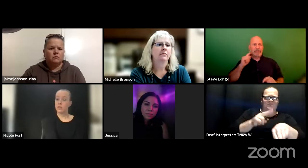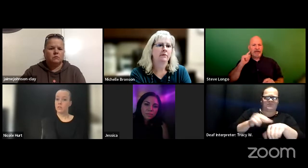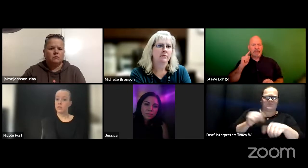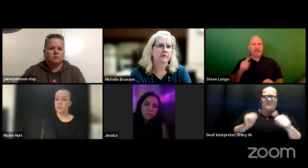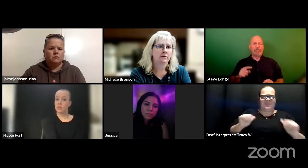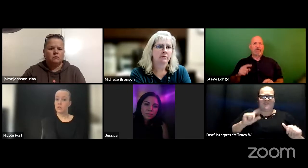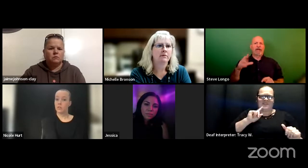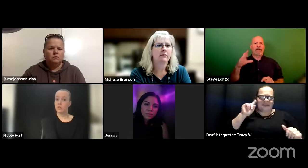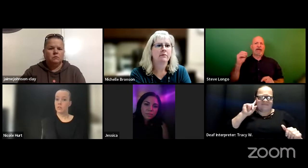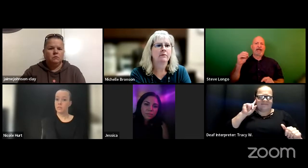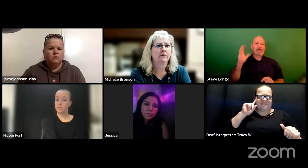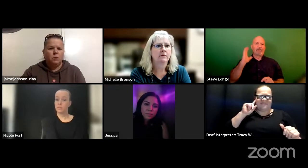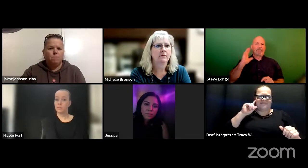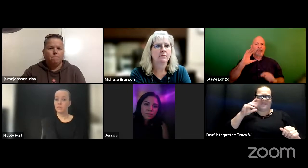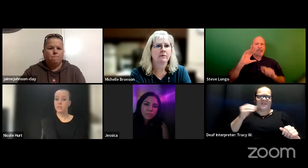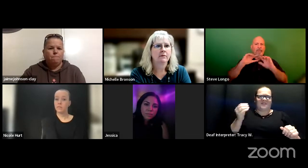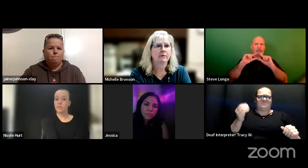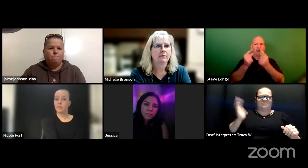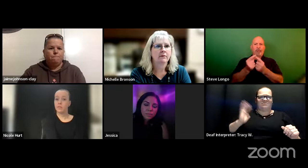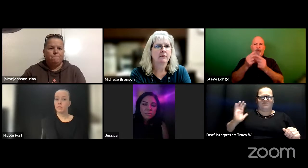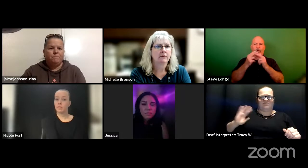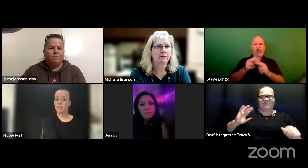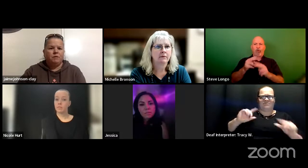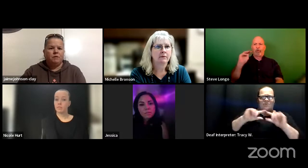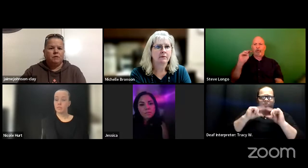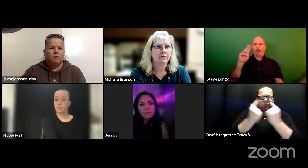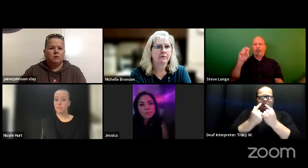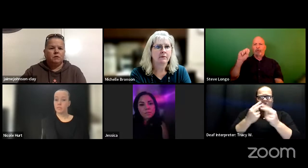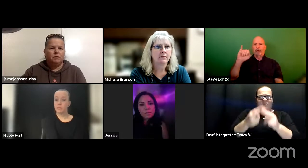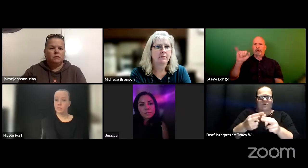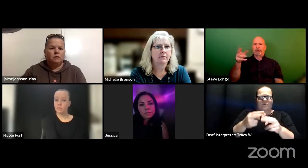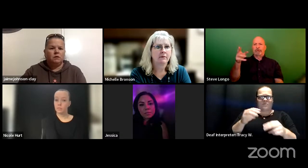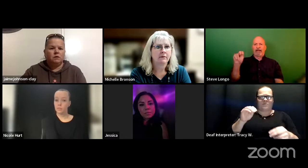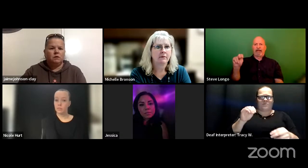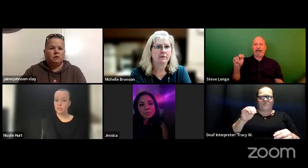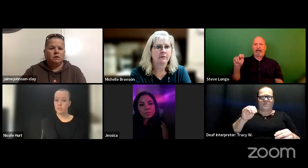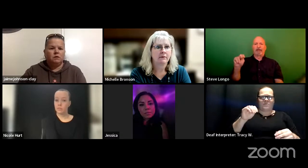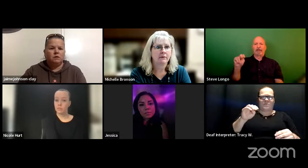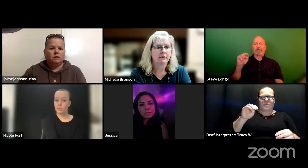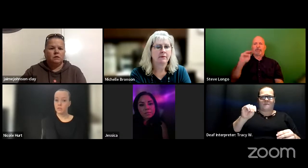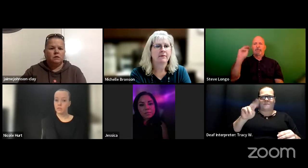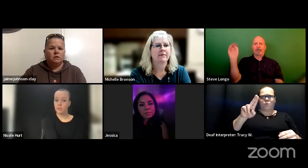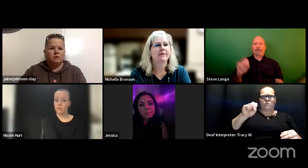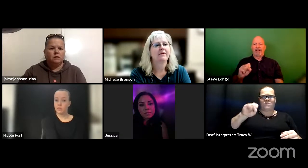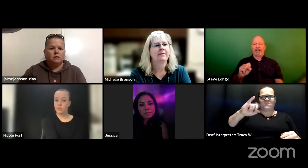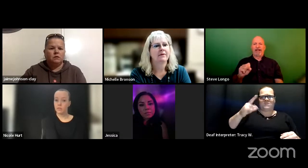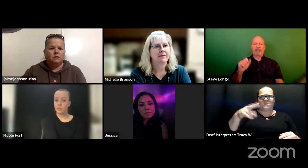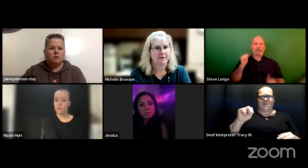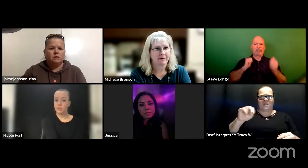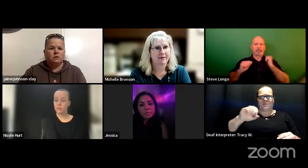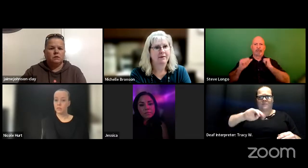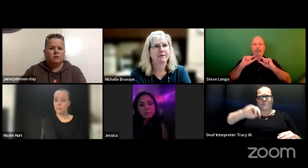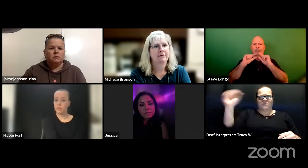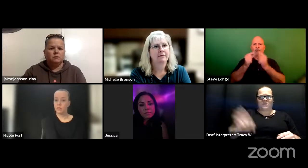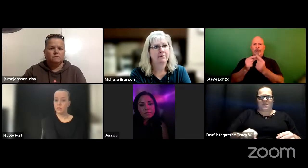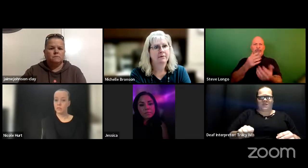actress, toured with NTID, and was part of the